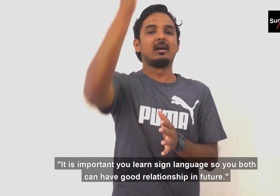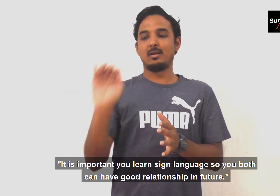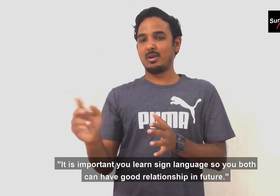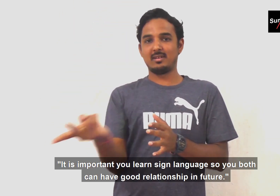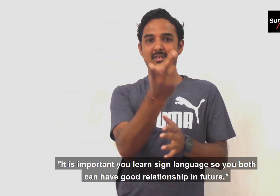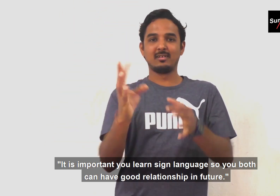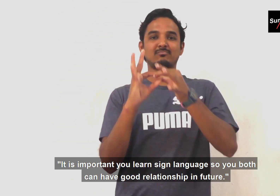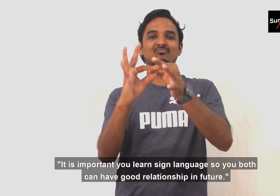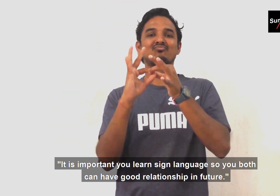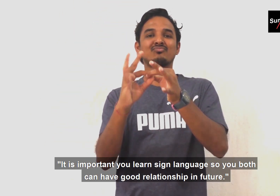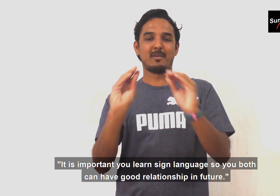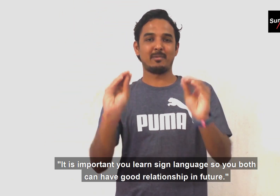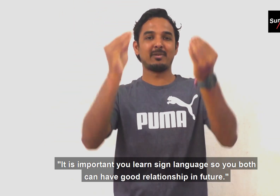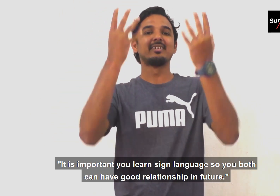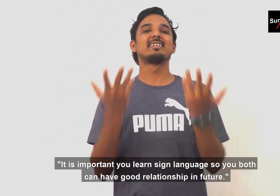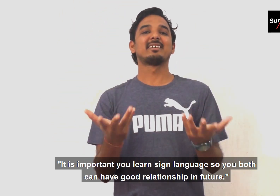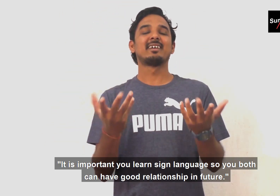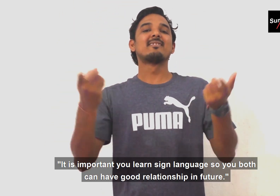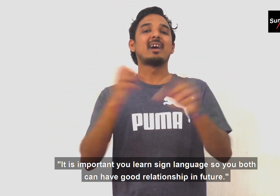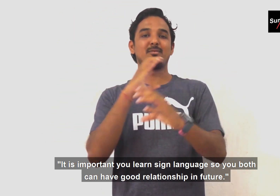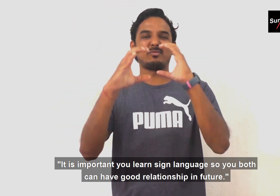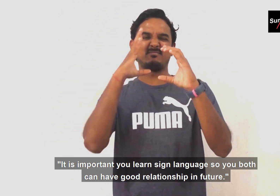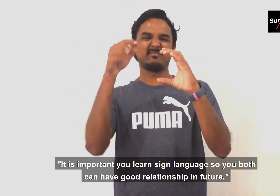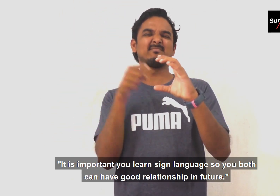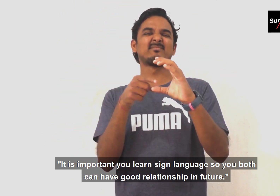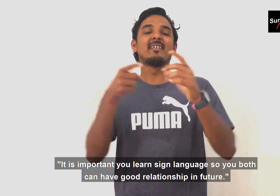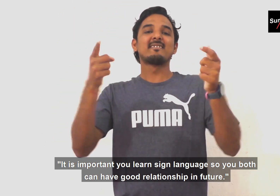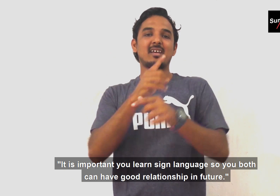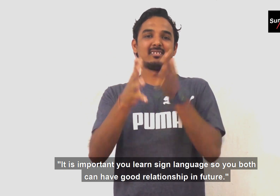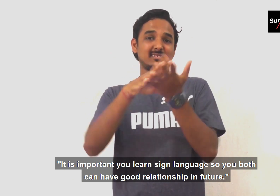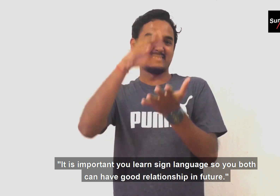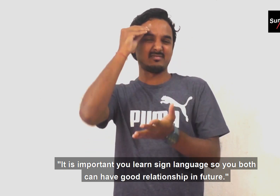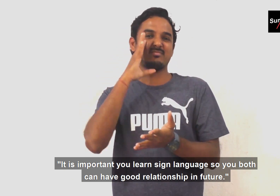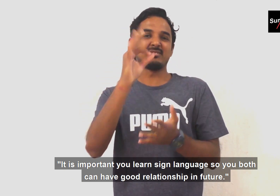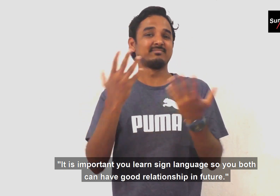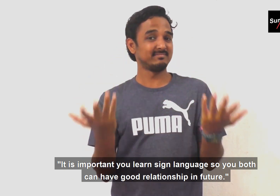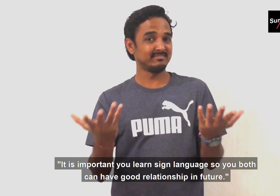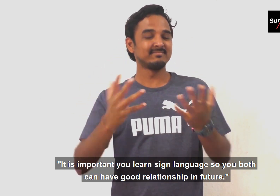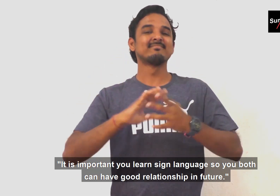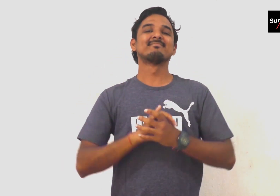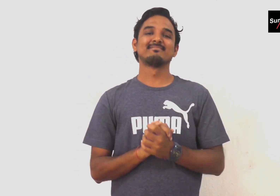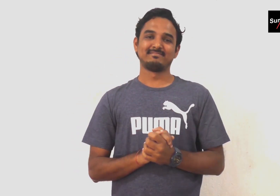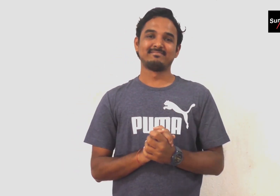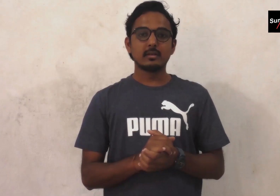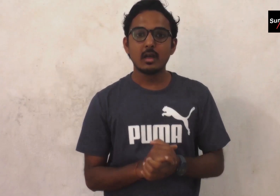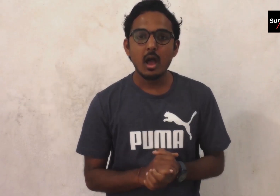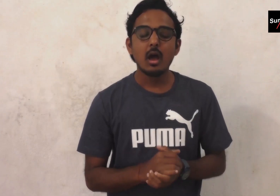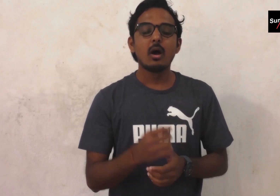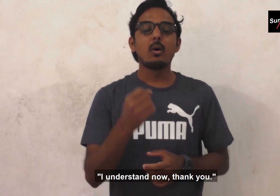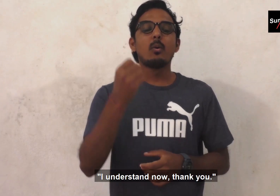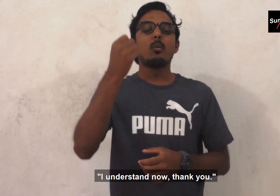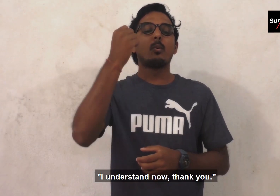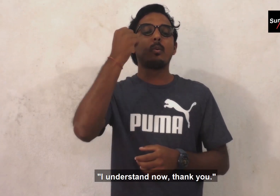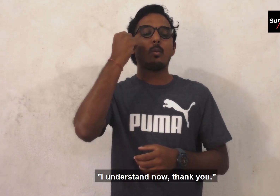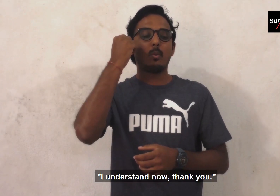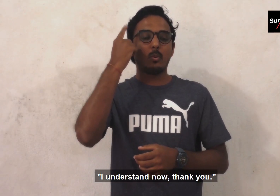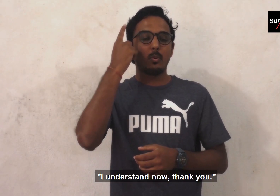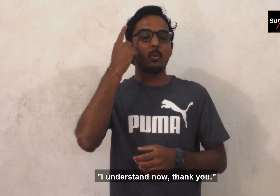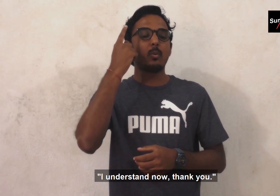It is important you learn sign language so you both can have good relationship in future. I understand now.